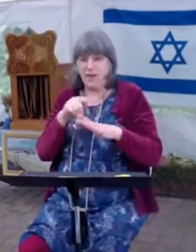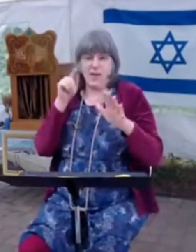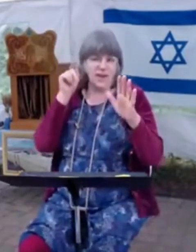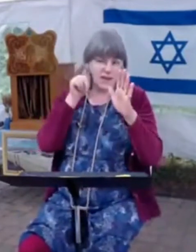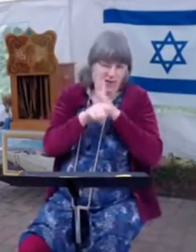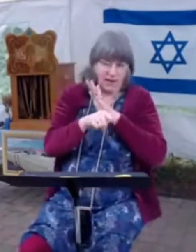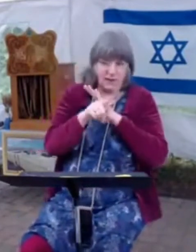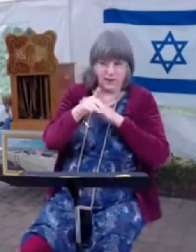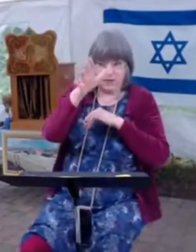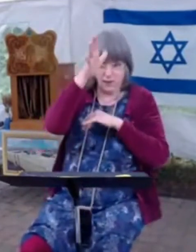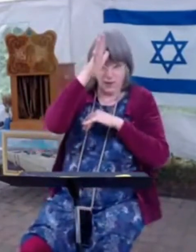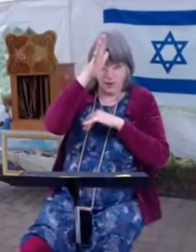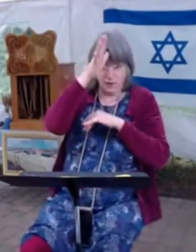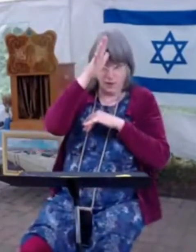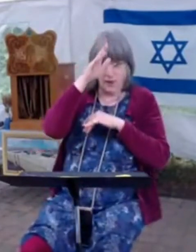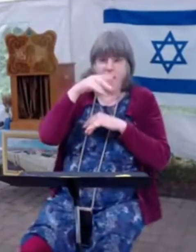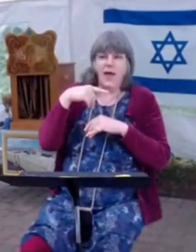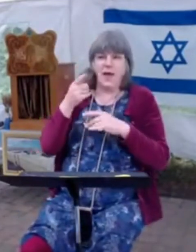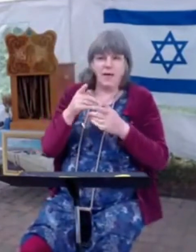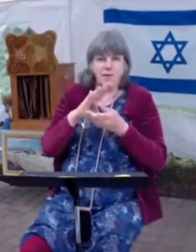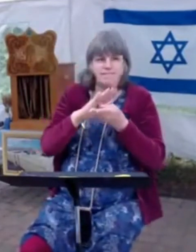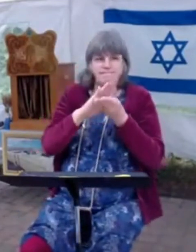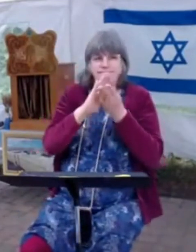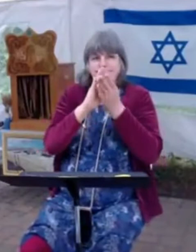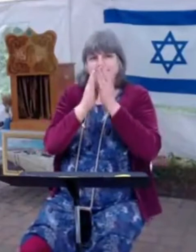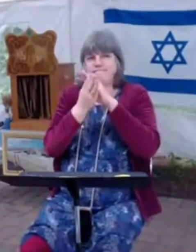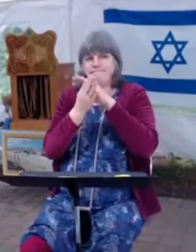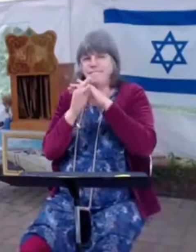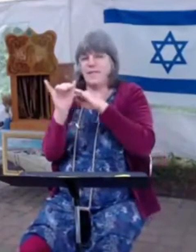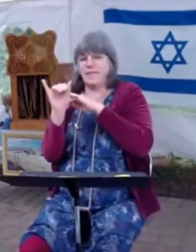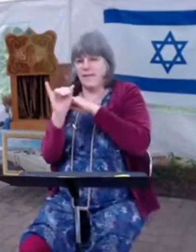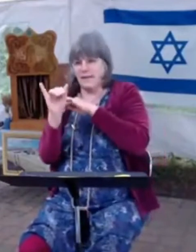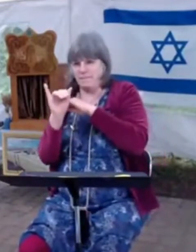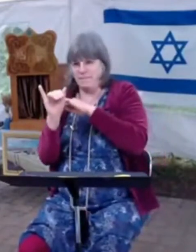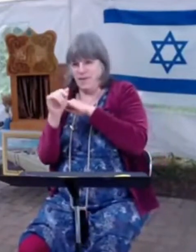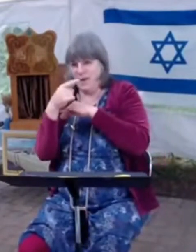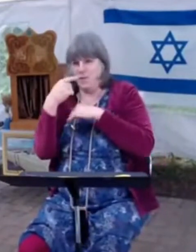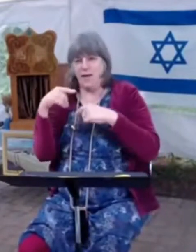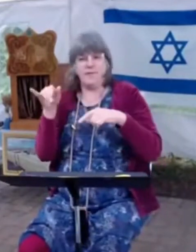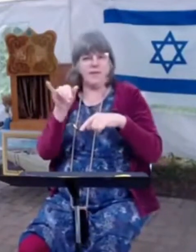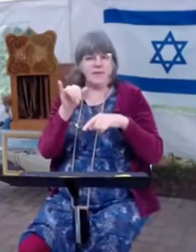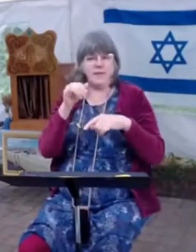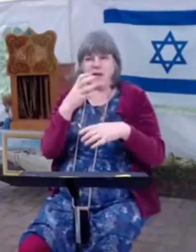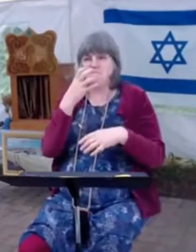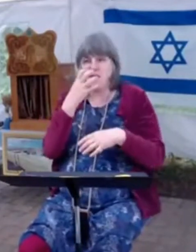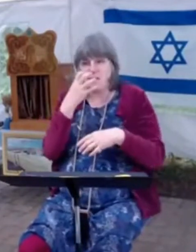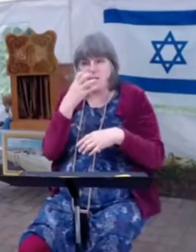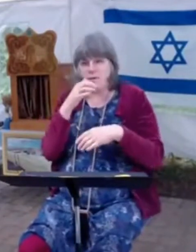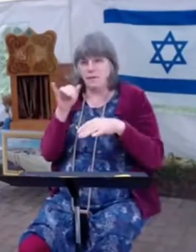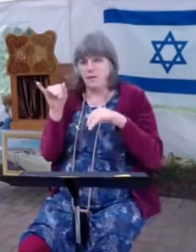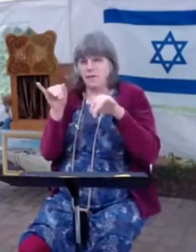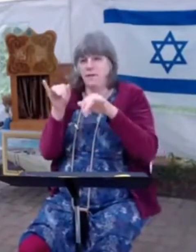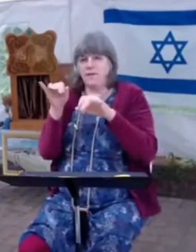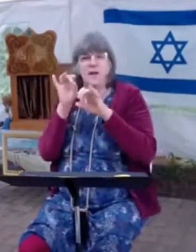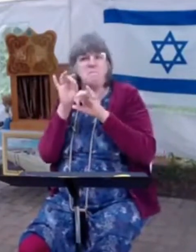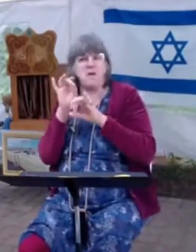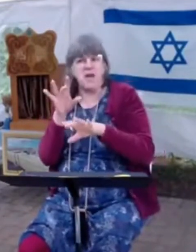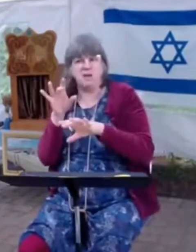going to become like him. Because it's going to require that hatred, that anger, that there's a whole